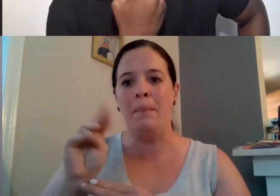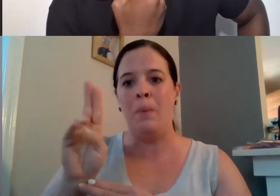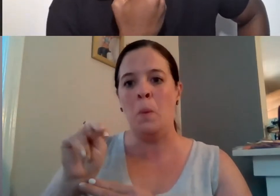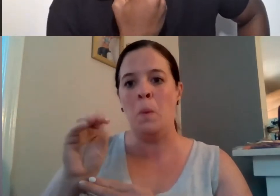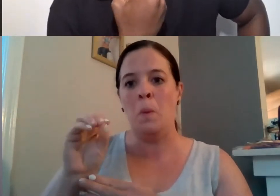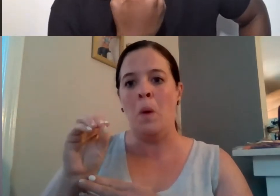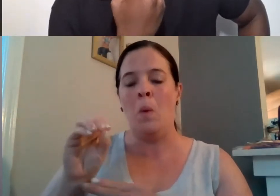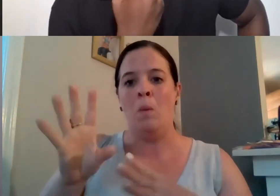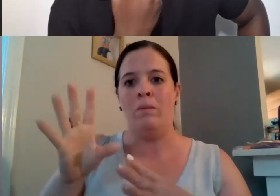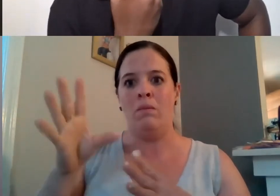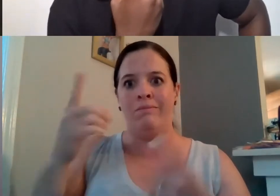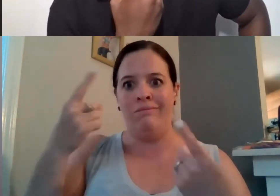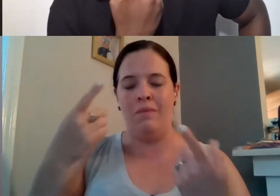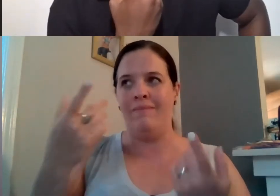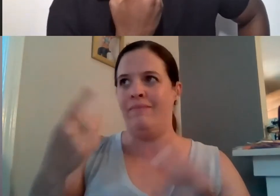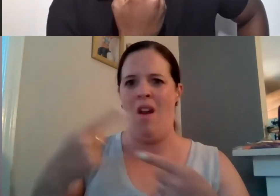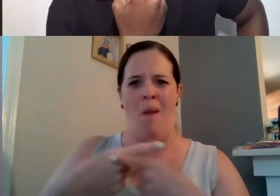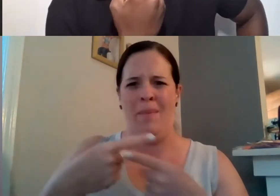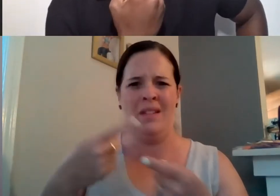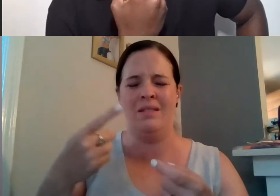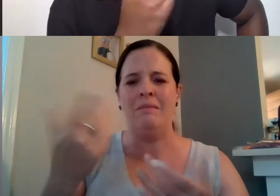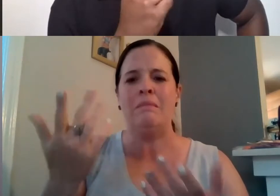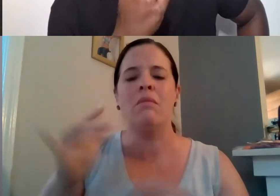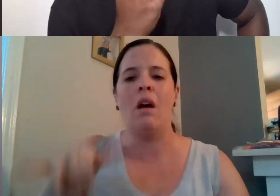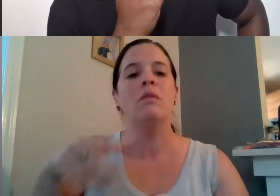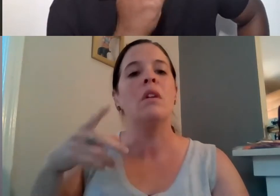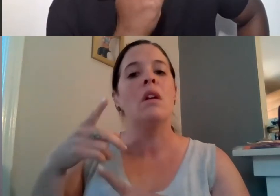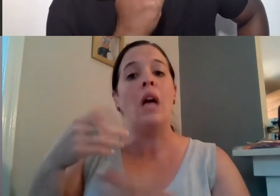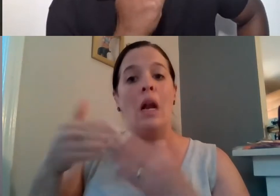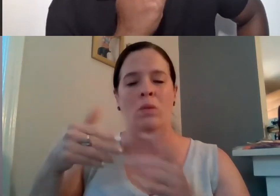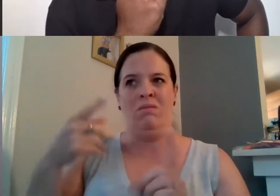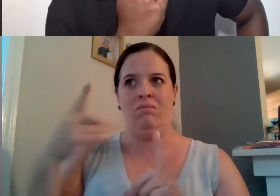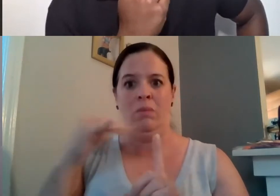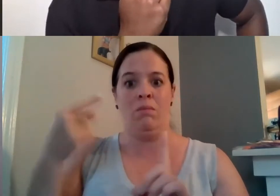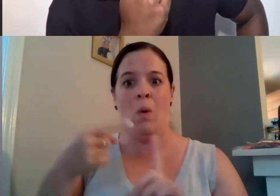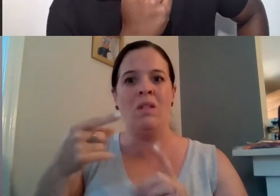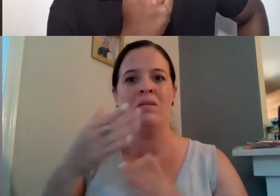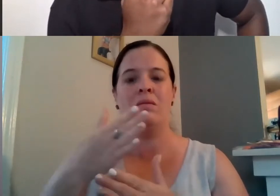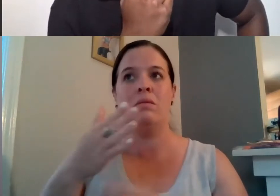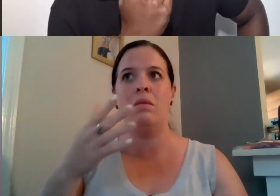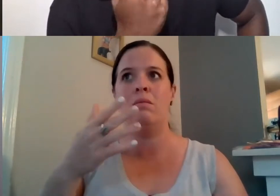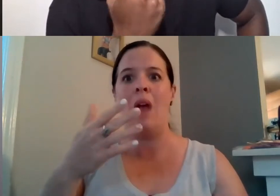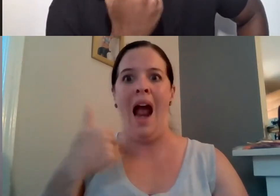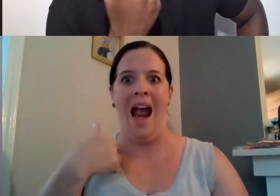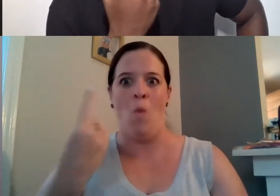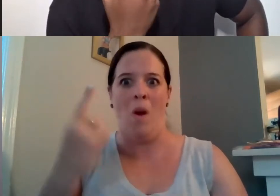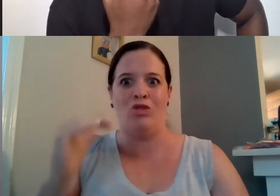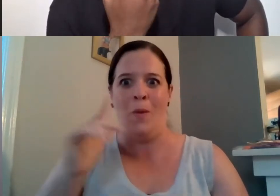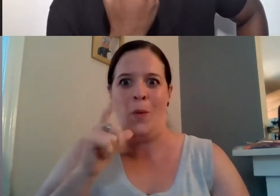who themselves are immunocompromised. I don't know how to sign that really, but immunocompromised. And so the issue would